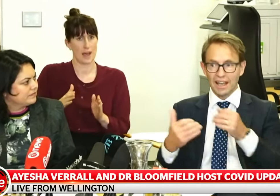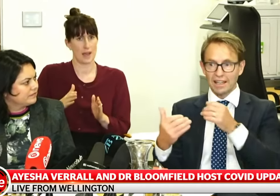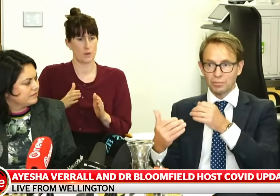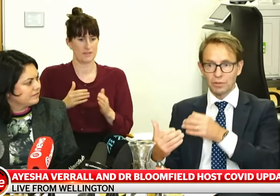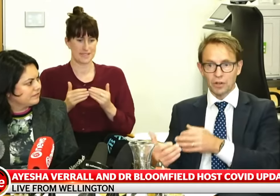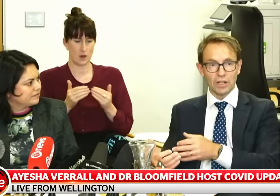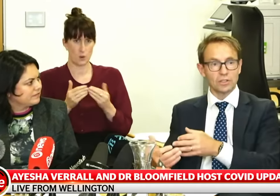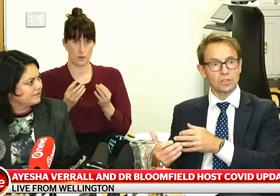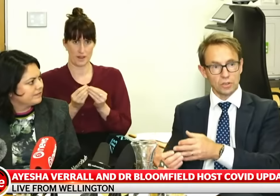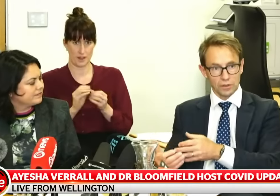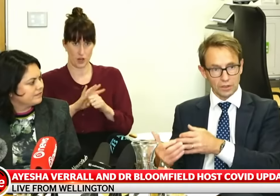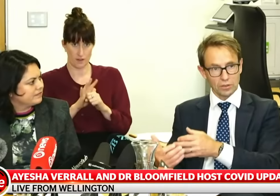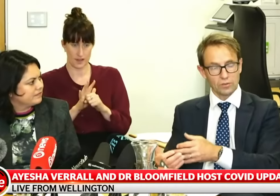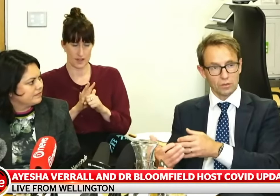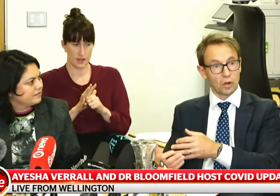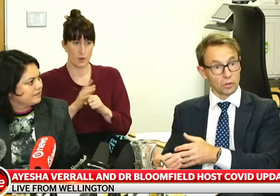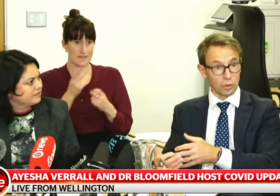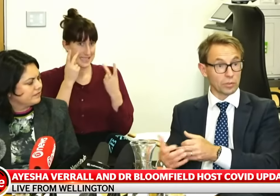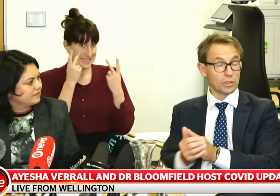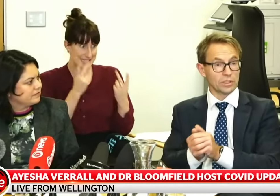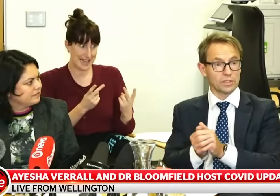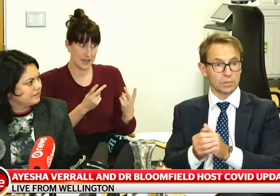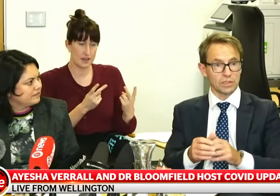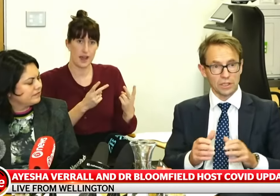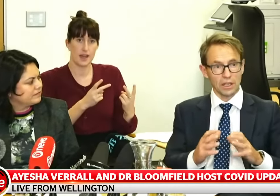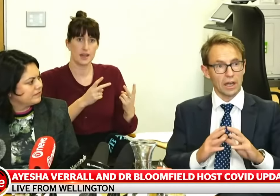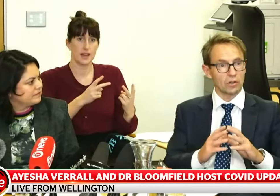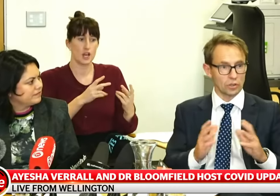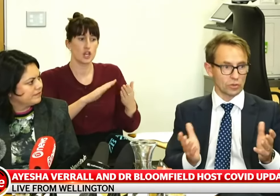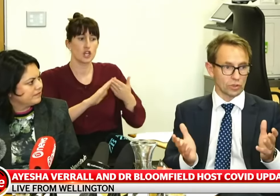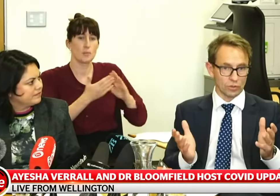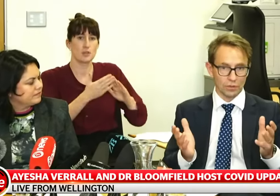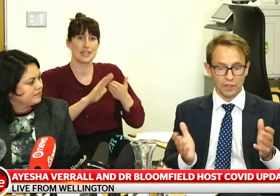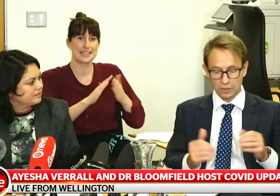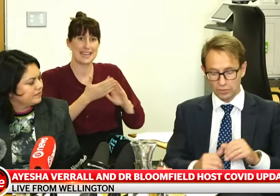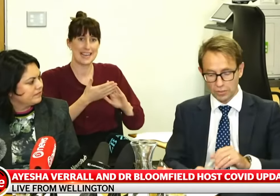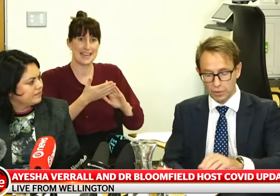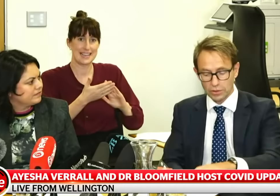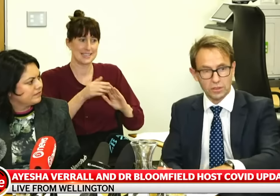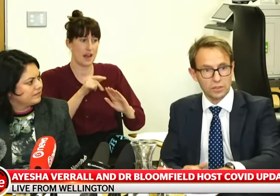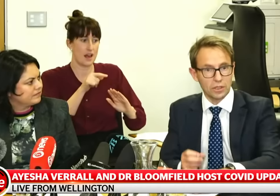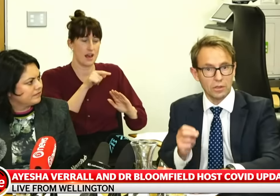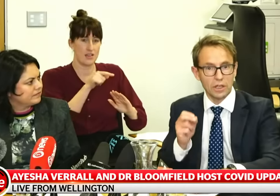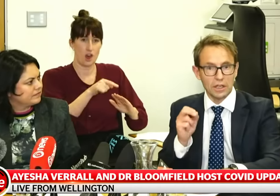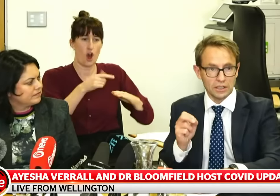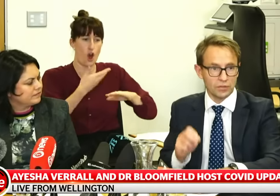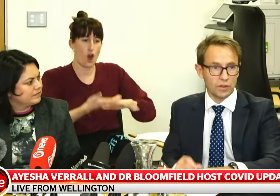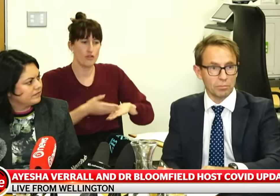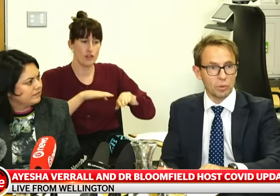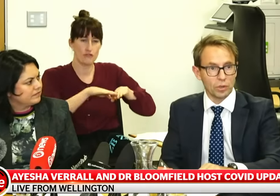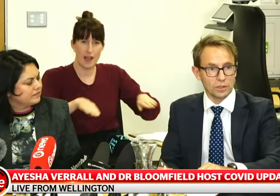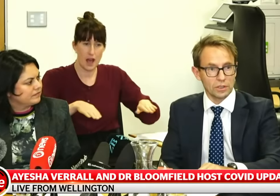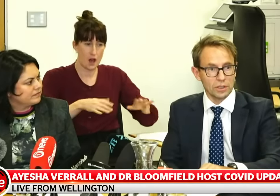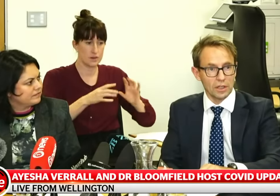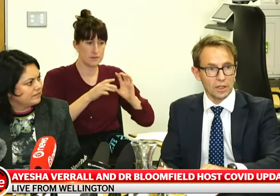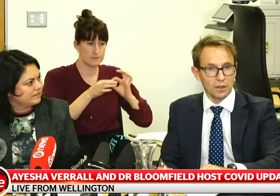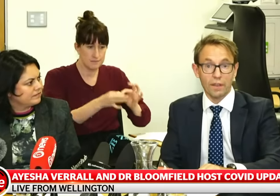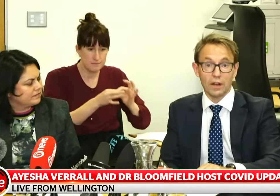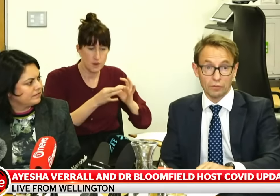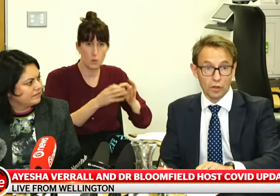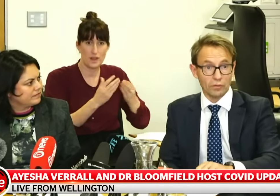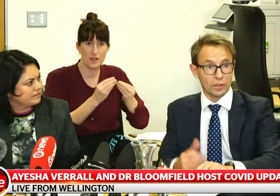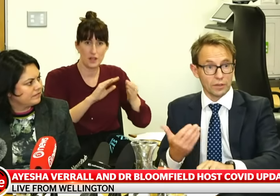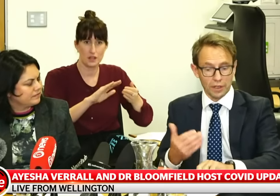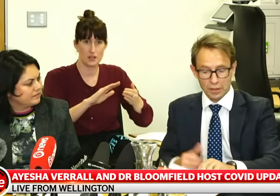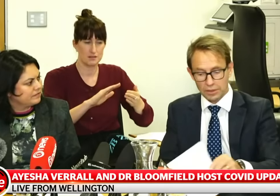communities and providers serving those vulnerable communities in particular are crucial to an effective response. And so it's very important that